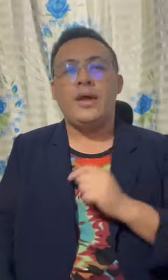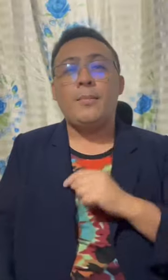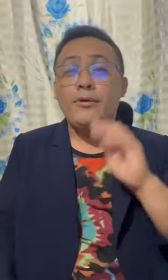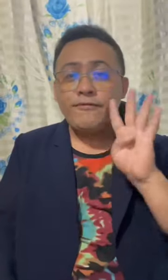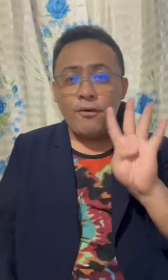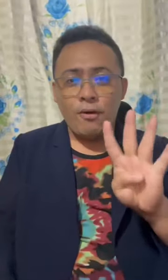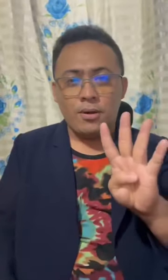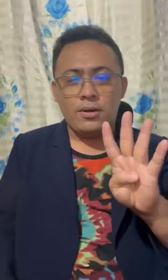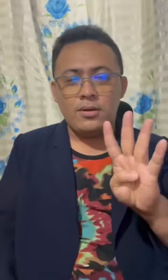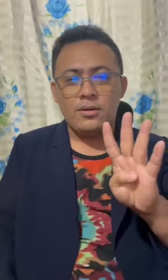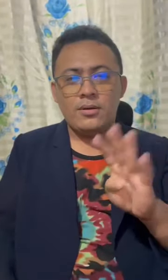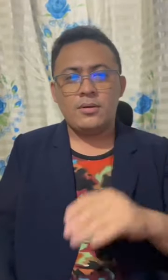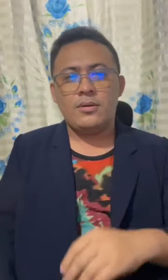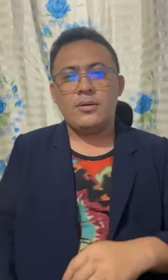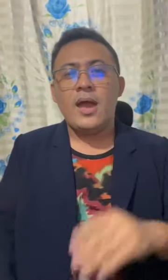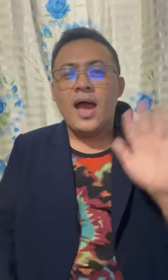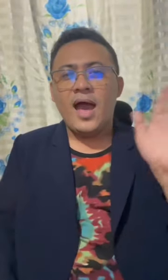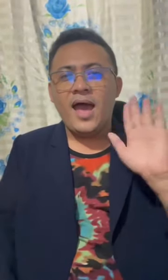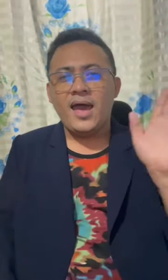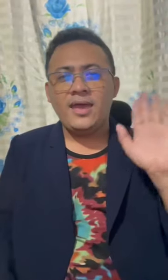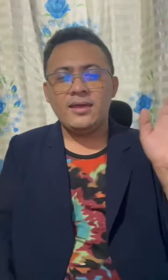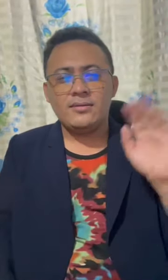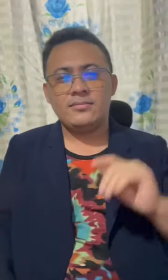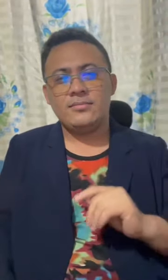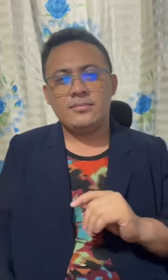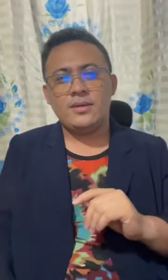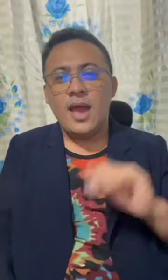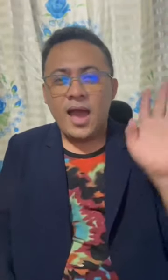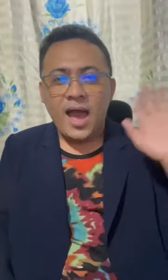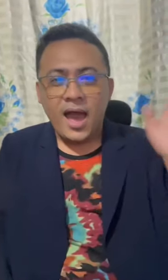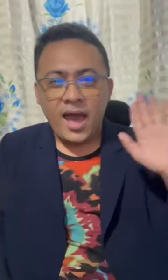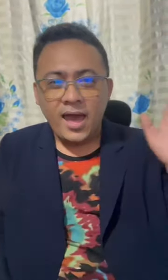Number 4, hi. Hi.